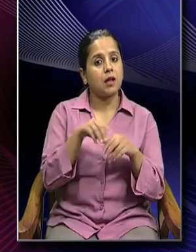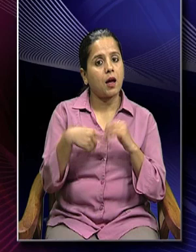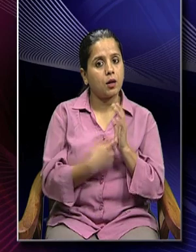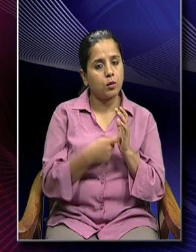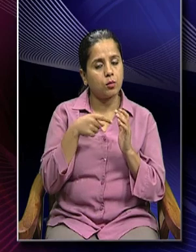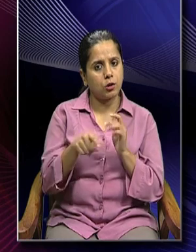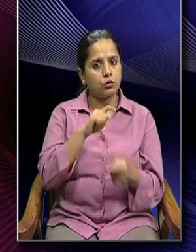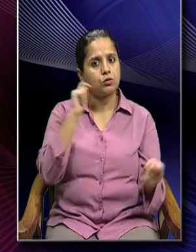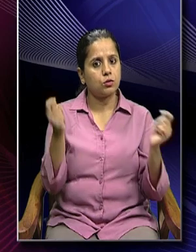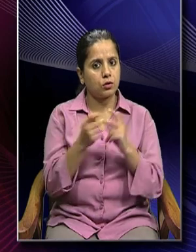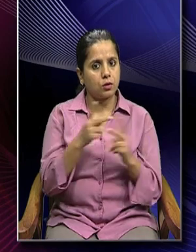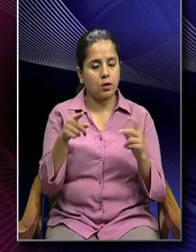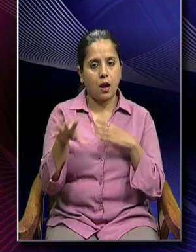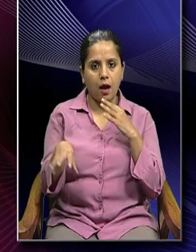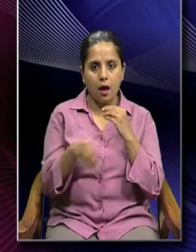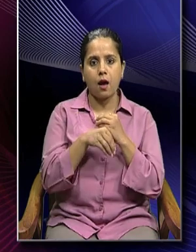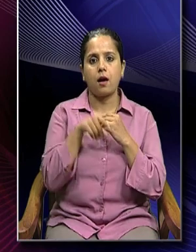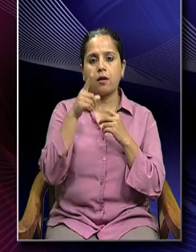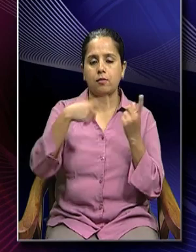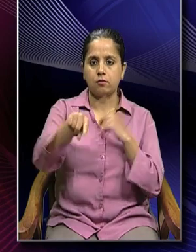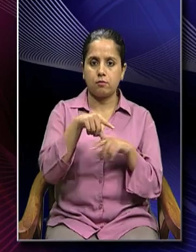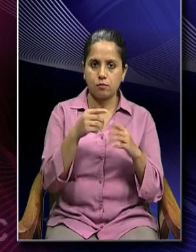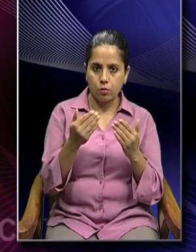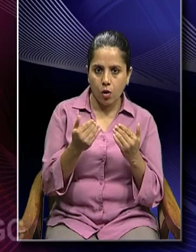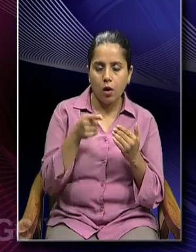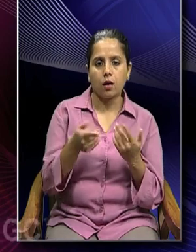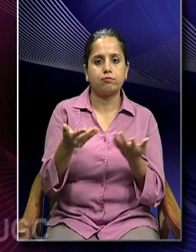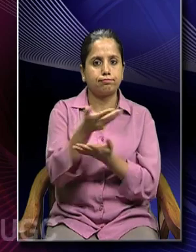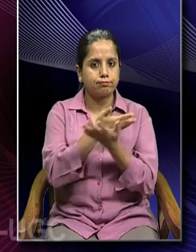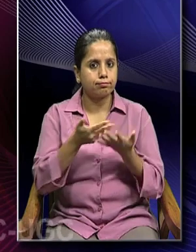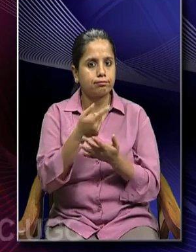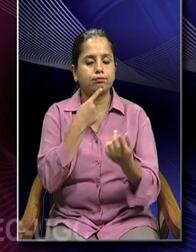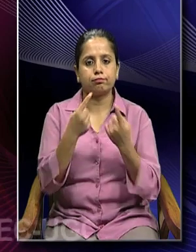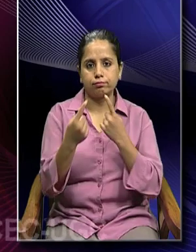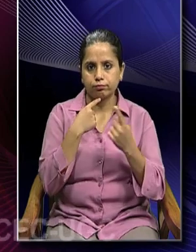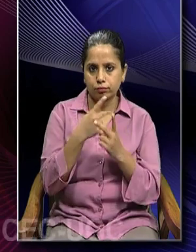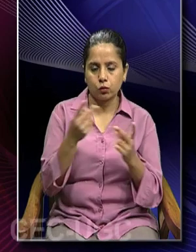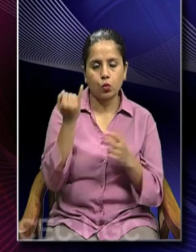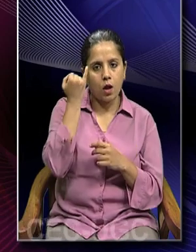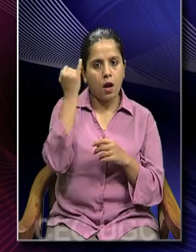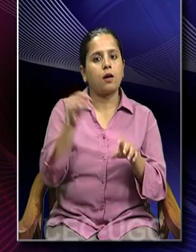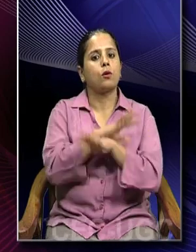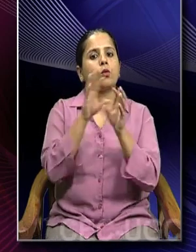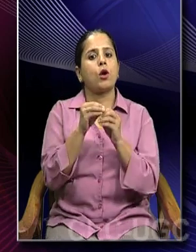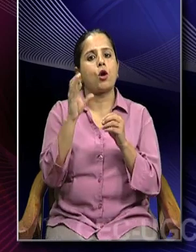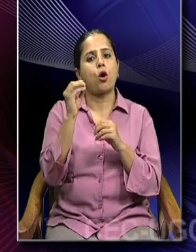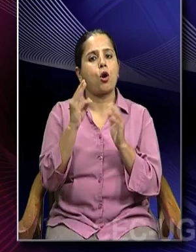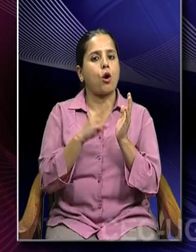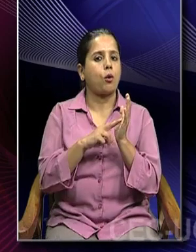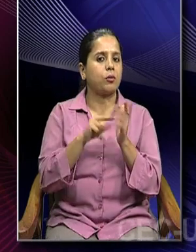is adding fuel to this entire discourse, to this entire idea of omnijective